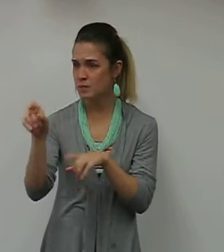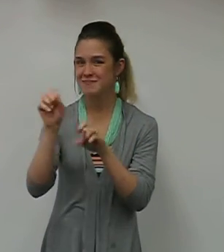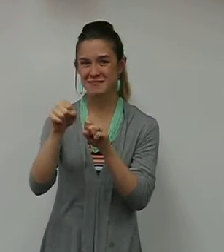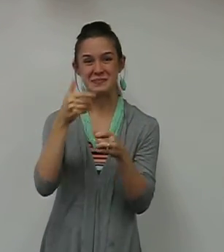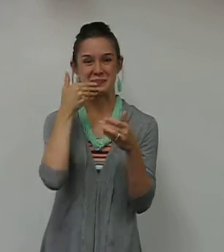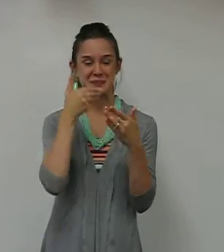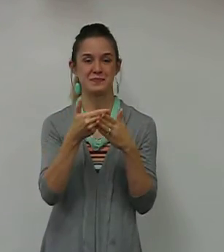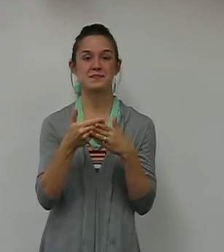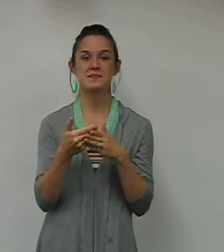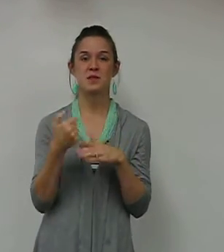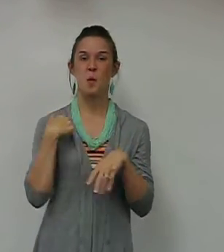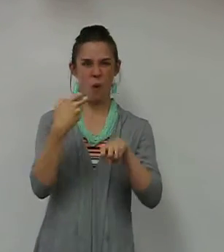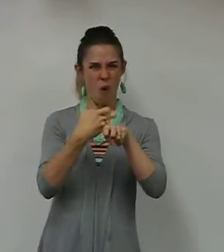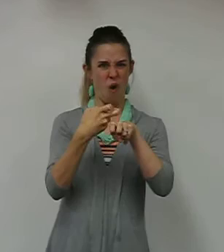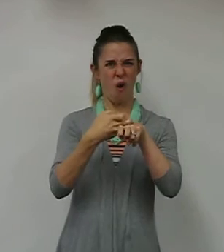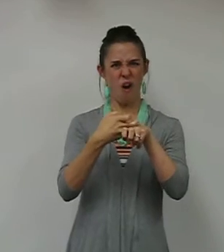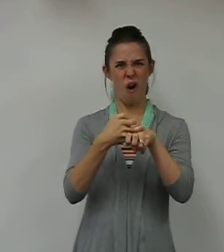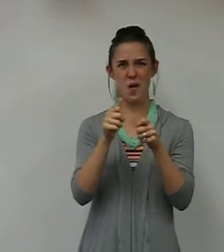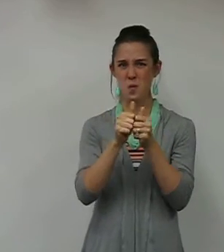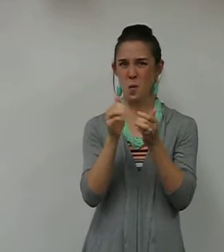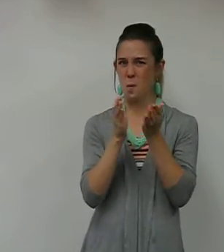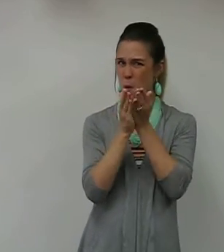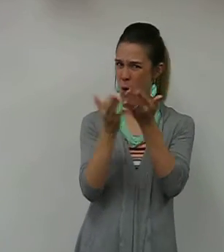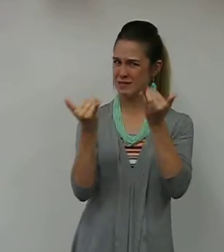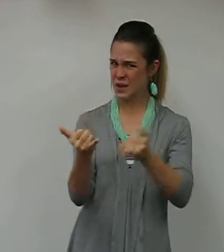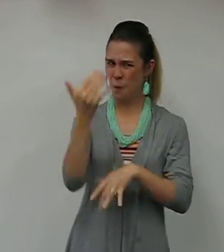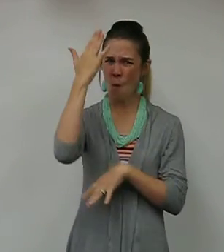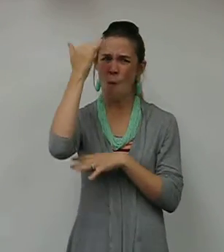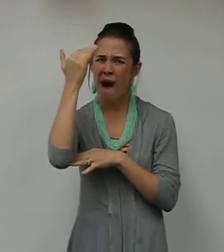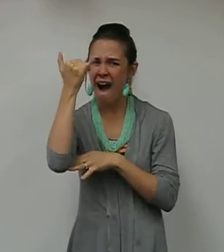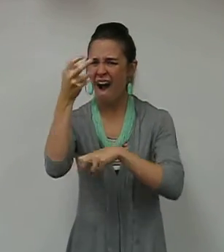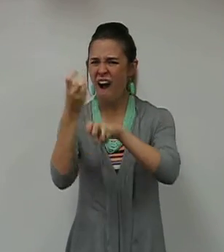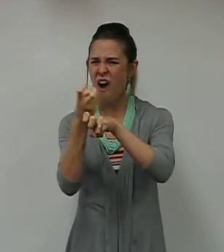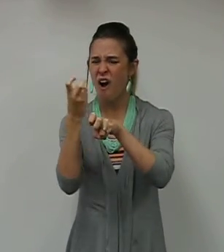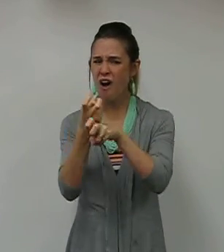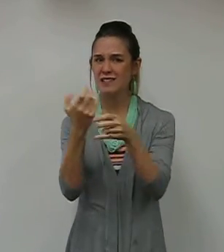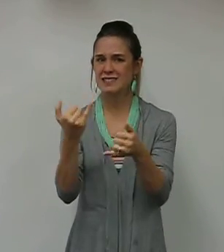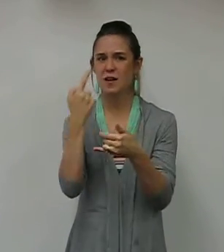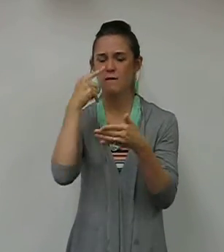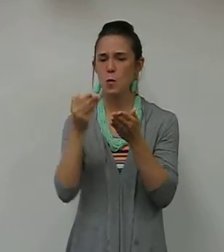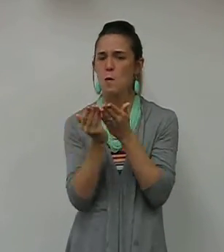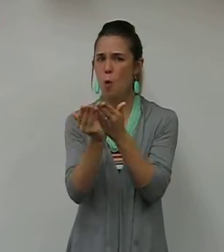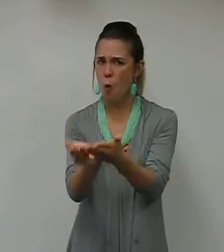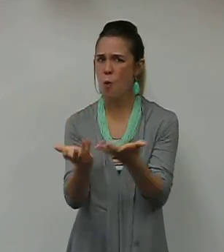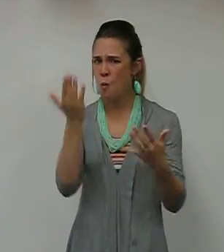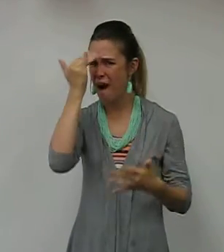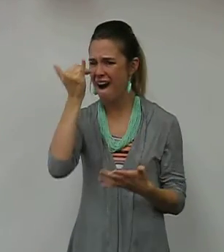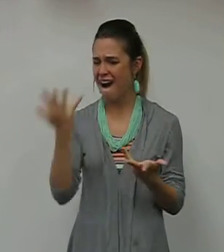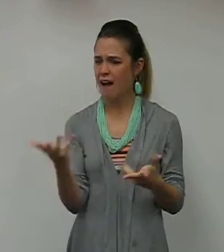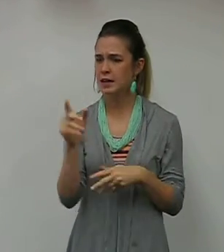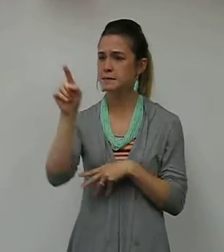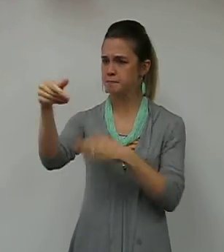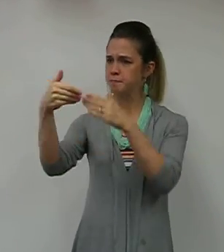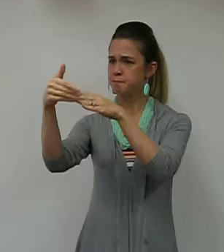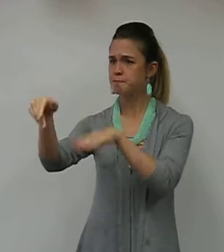we have a little difficulty with the boats today. Who can tell me why it was harder for the boats today? Dutch. Because